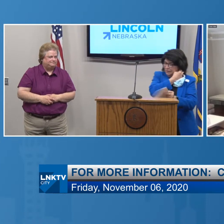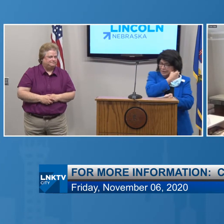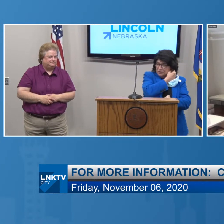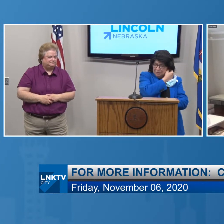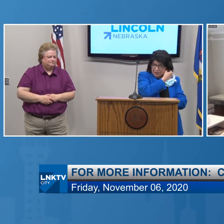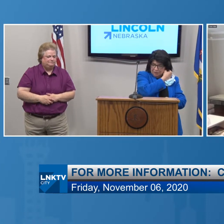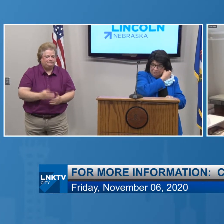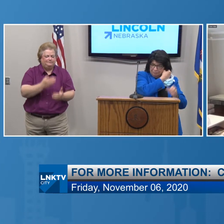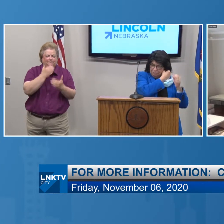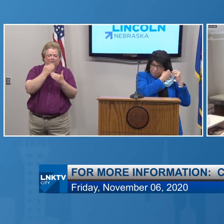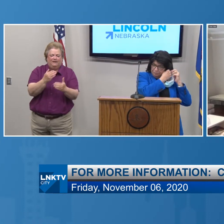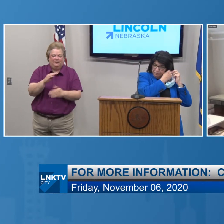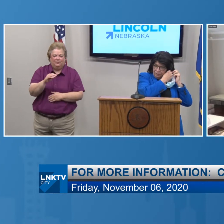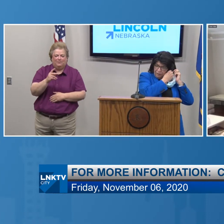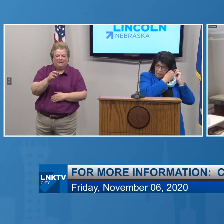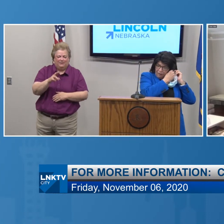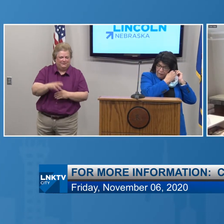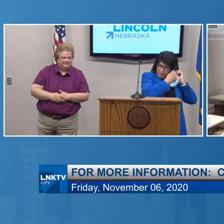Thank you, Mayor.